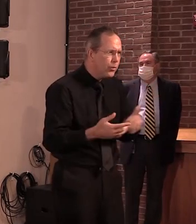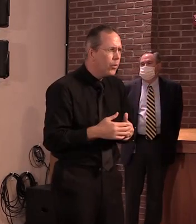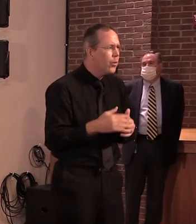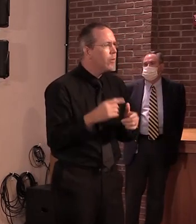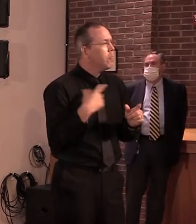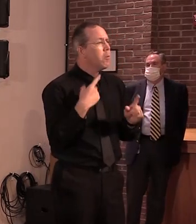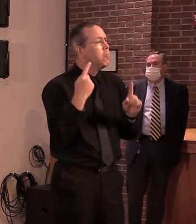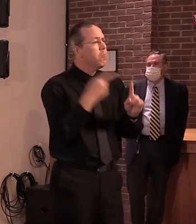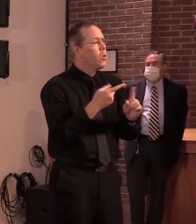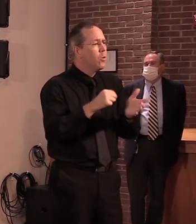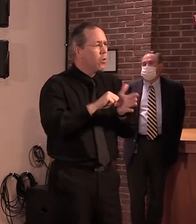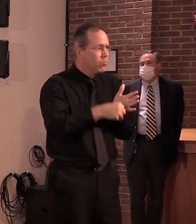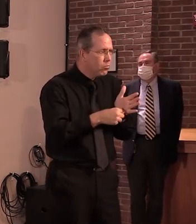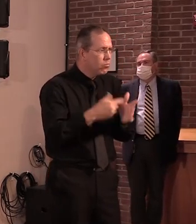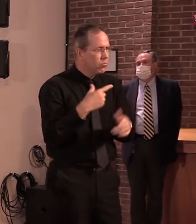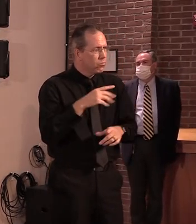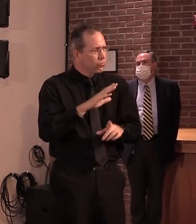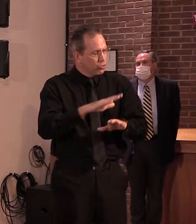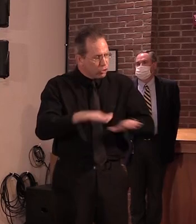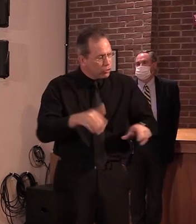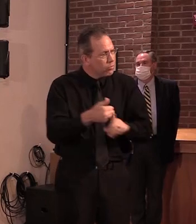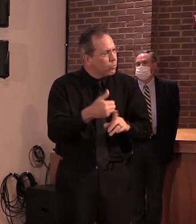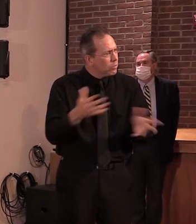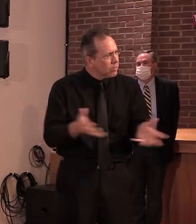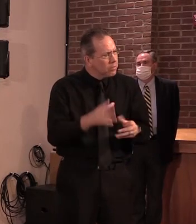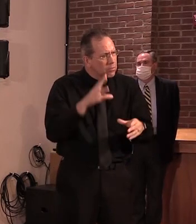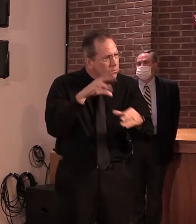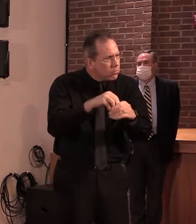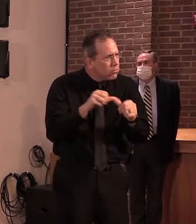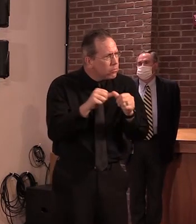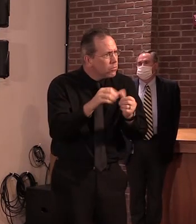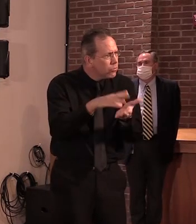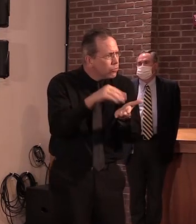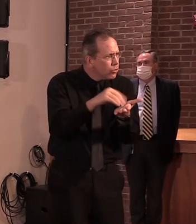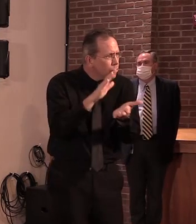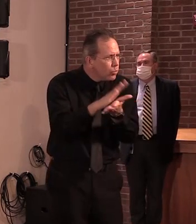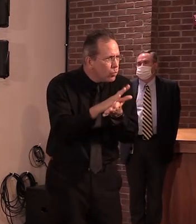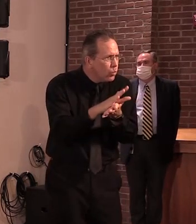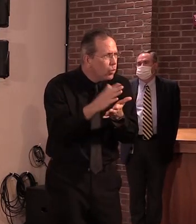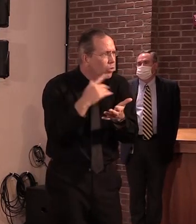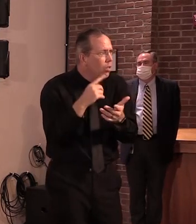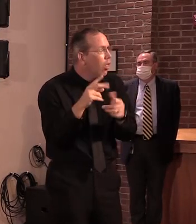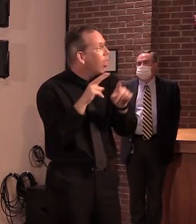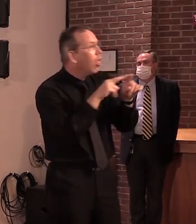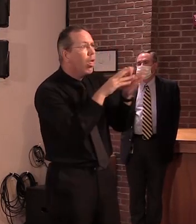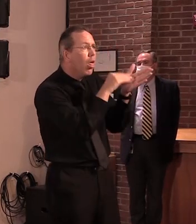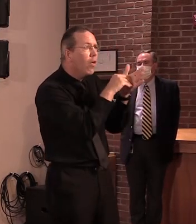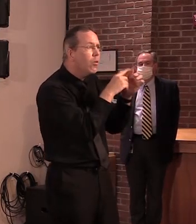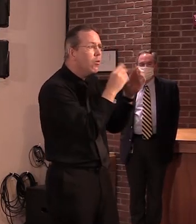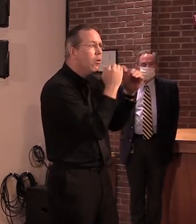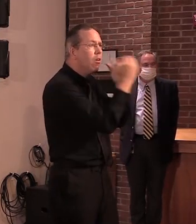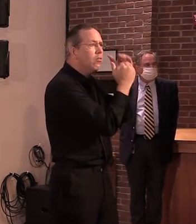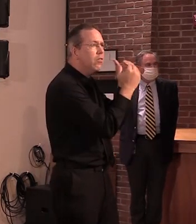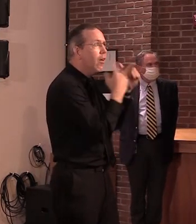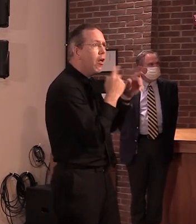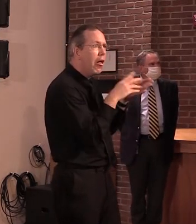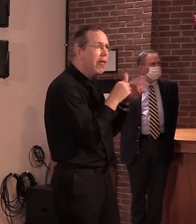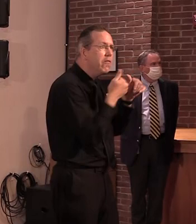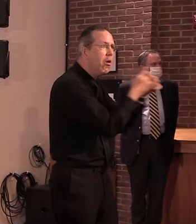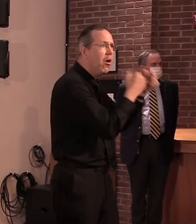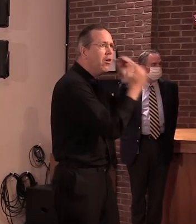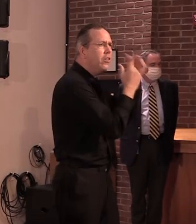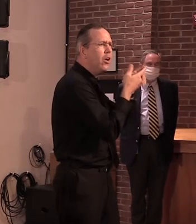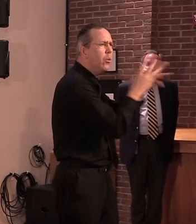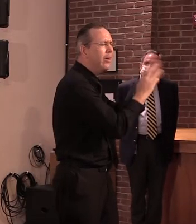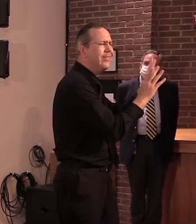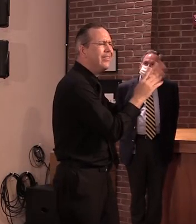and COVID-19 in a different way than we're thinking about other aspects of community reopening during this pandemic. And